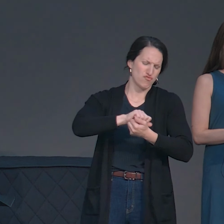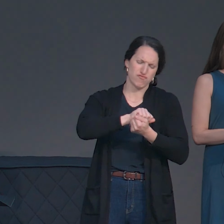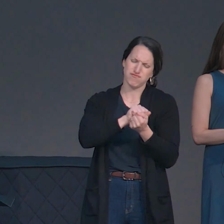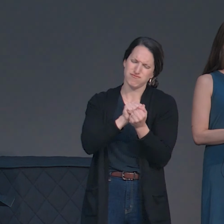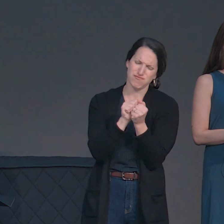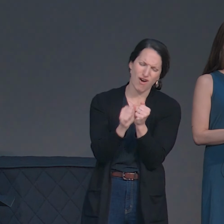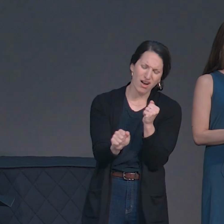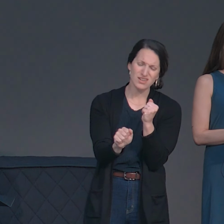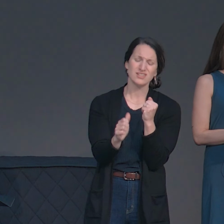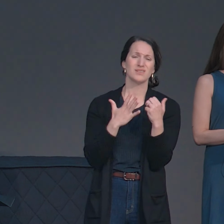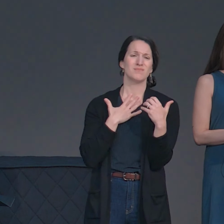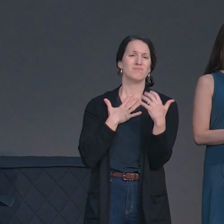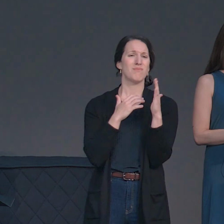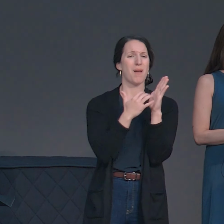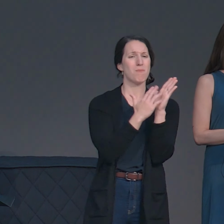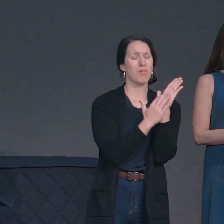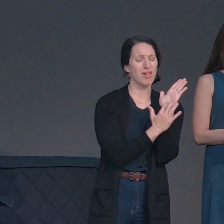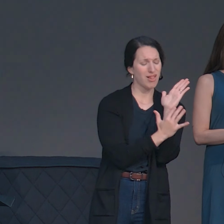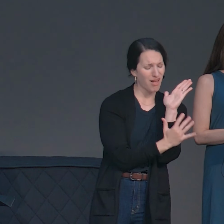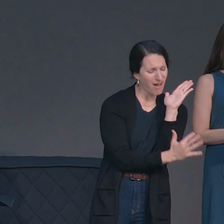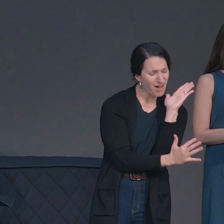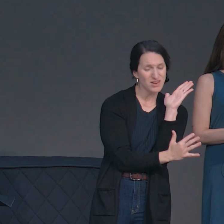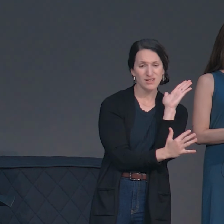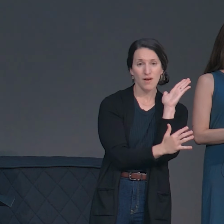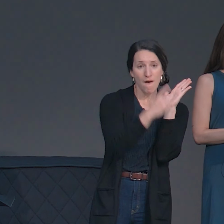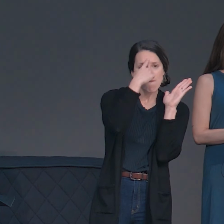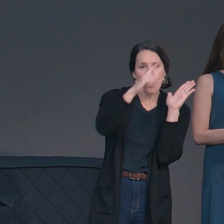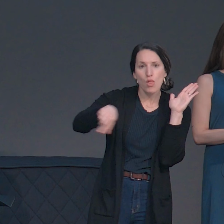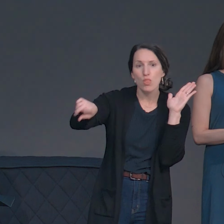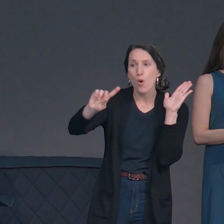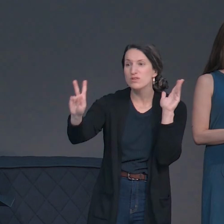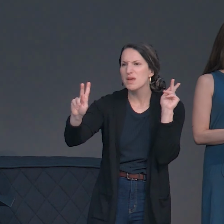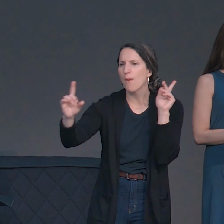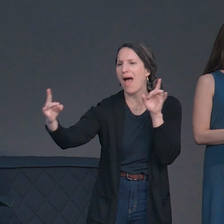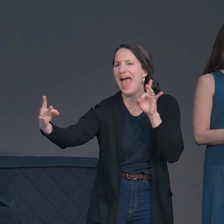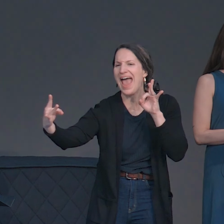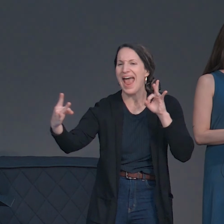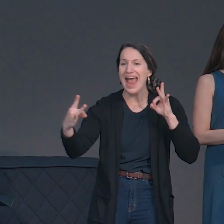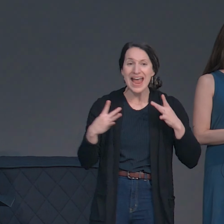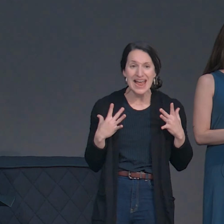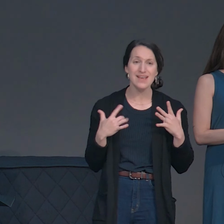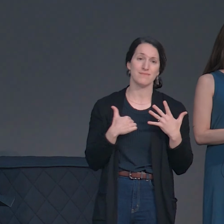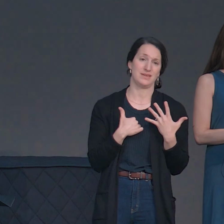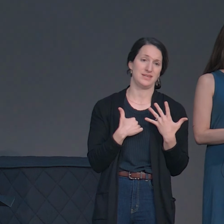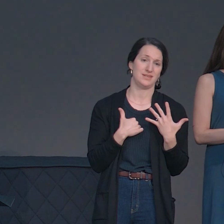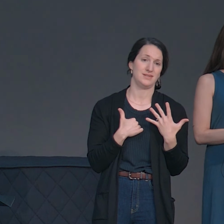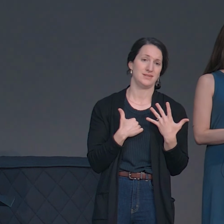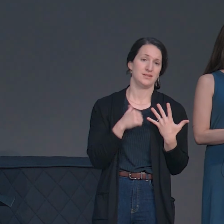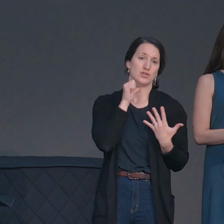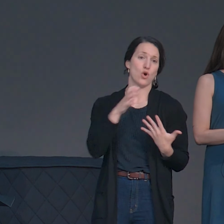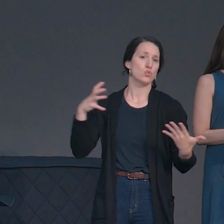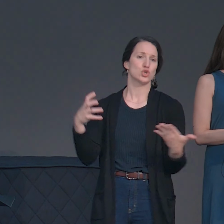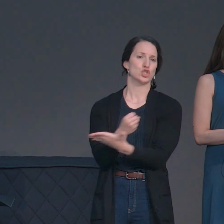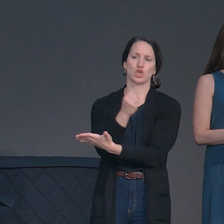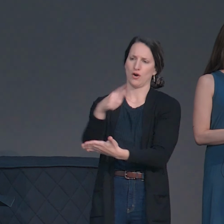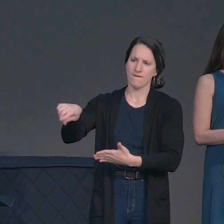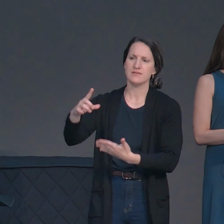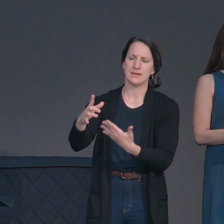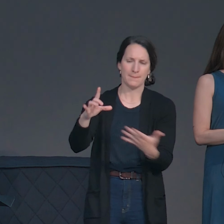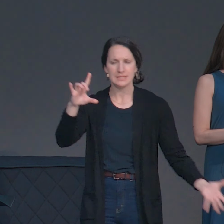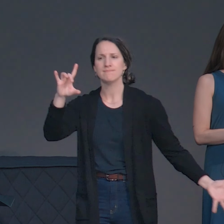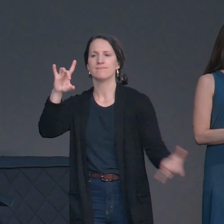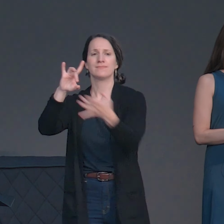blood to be shed for those who hate me and rebel against me and who don't deserve to be saved. He